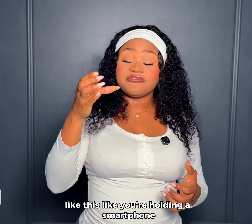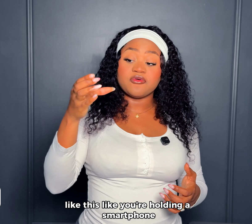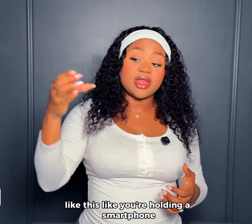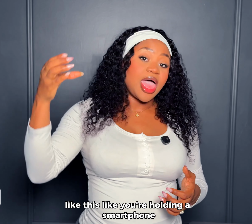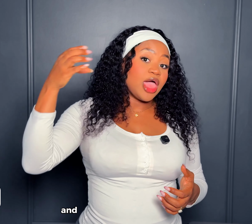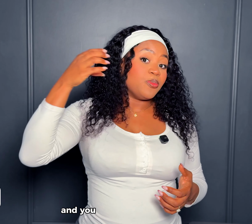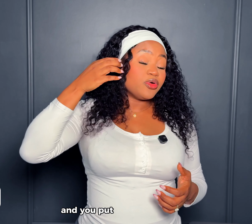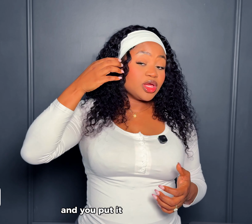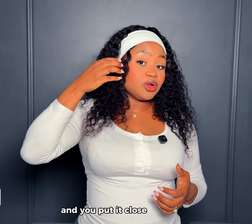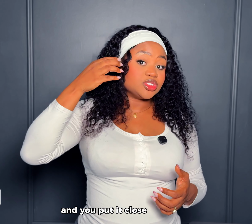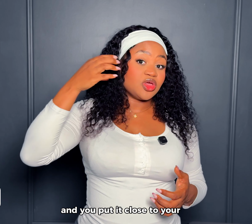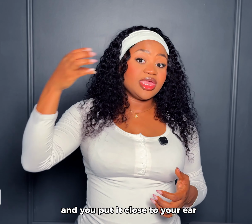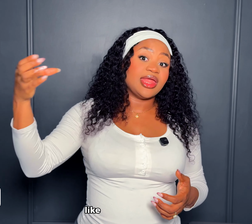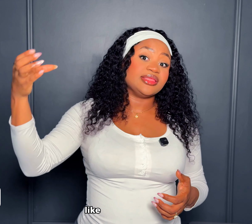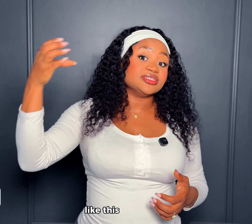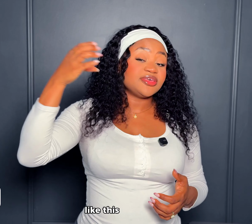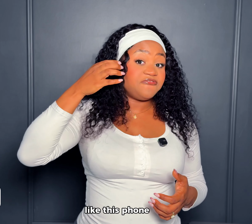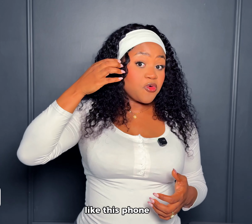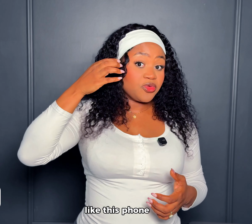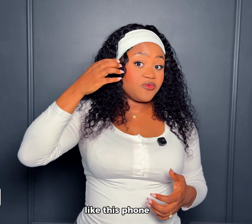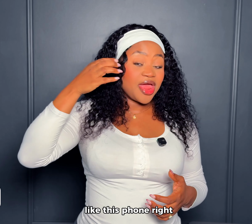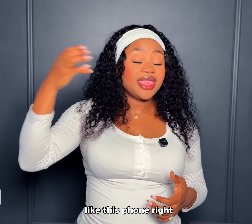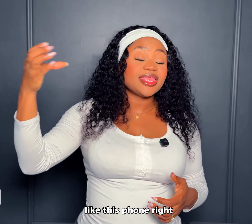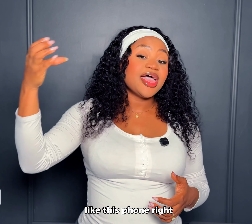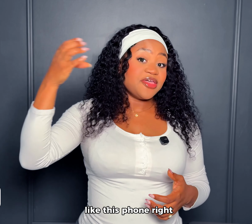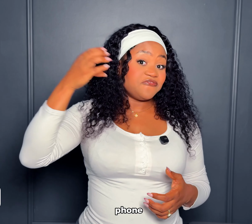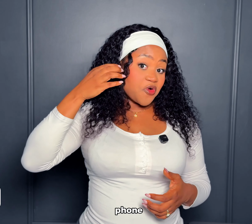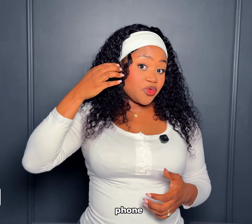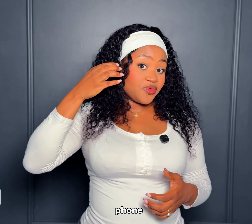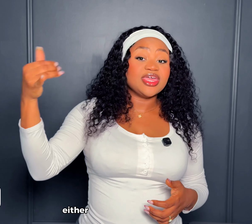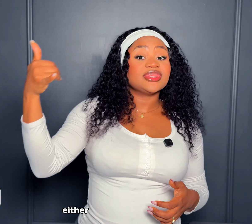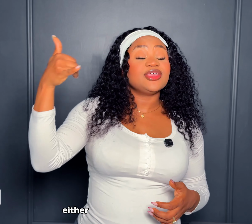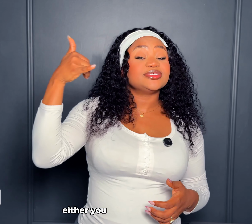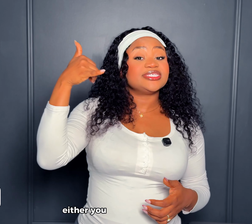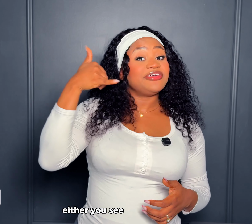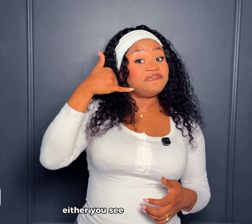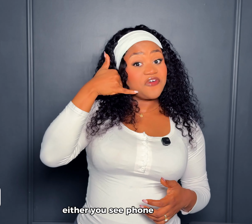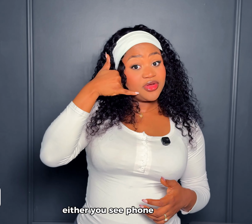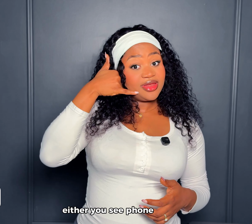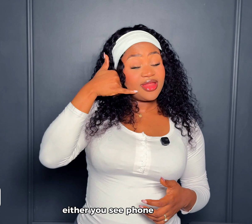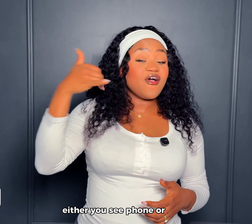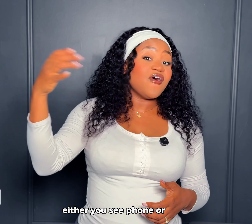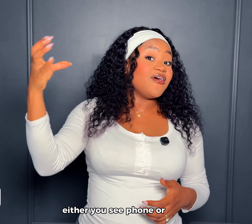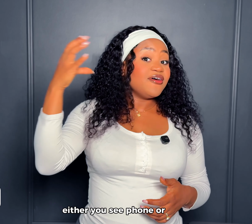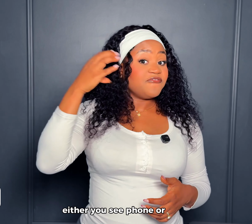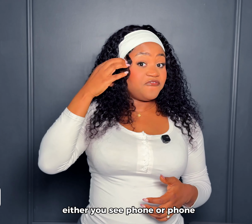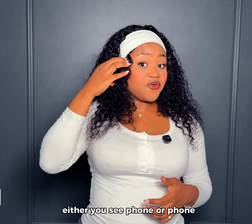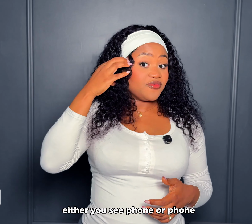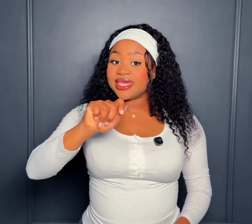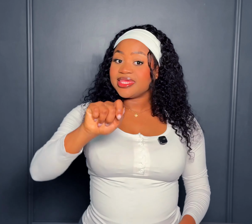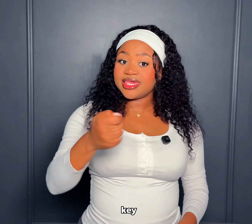smartphone and you put it close to your ear like this. Phone, right? Phone. Either you see phone or phone.